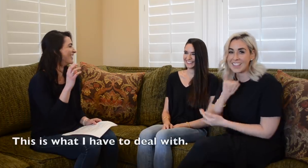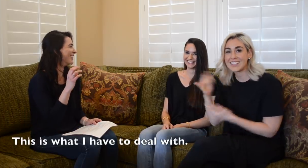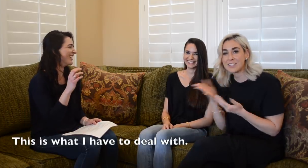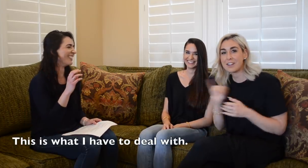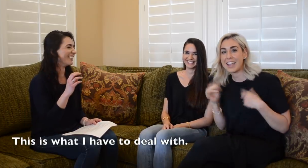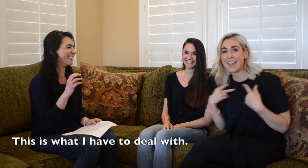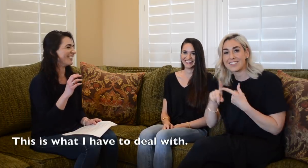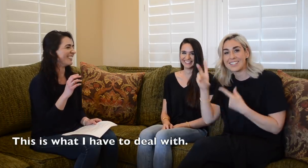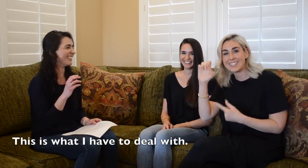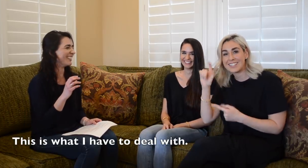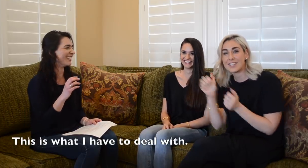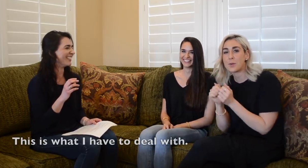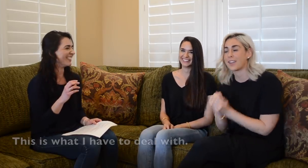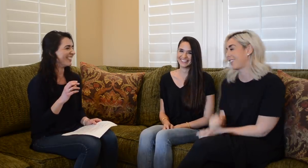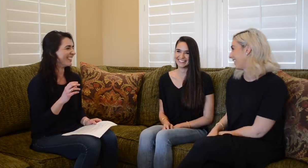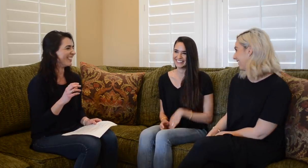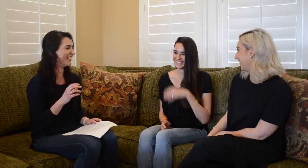This is what I have to deal with.